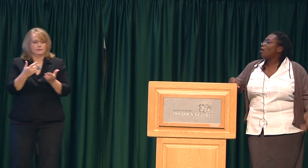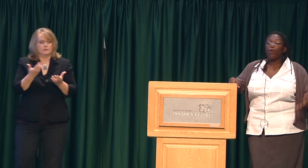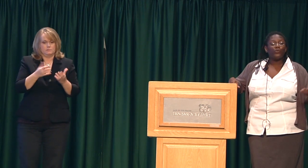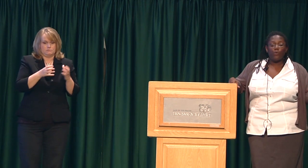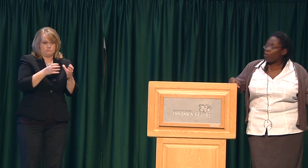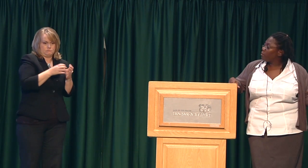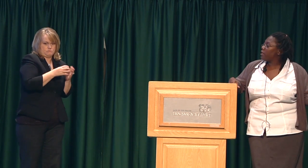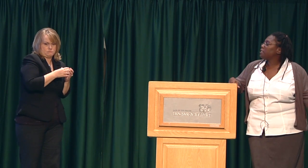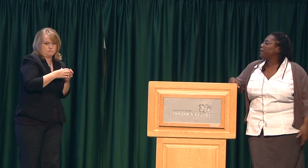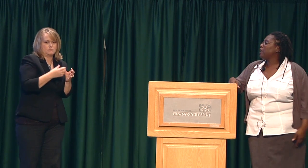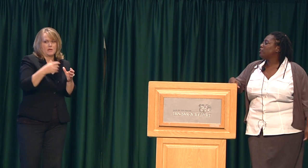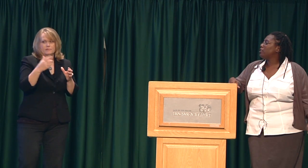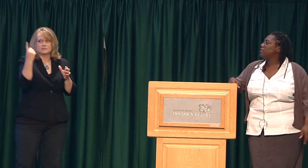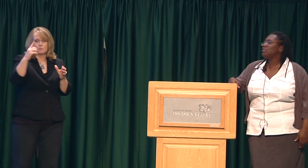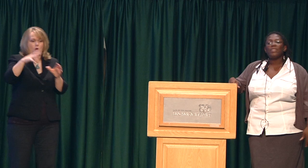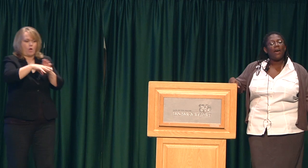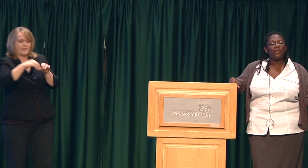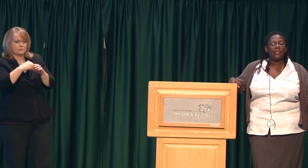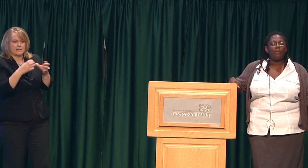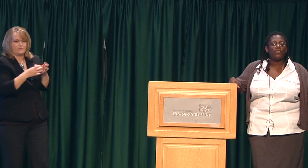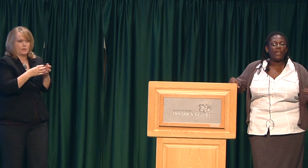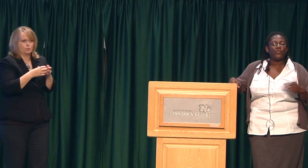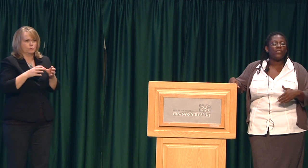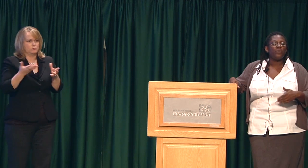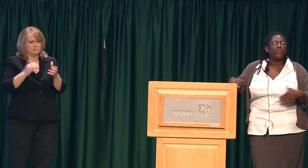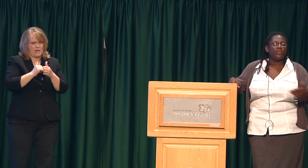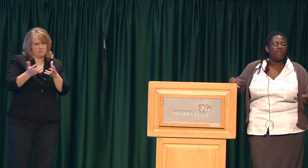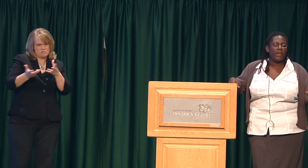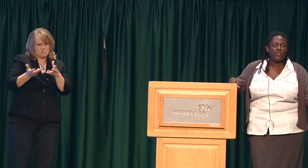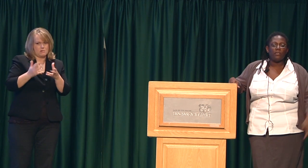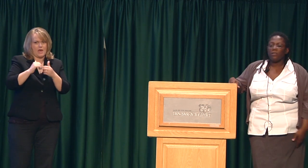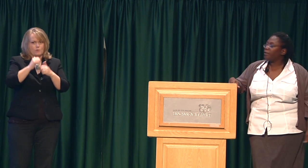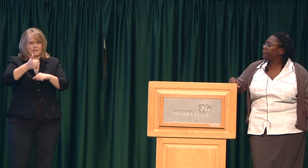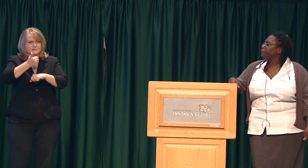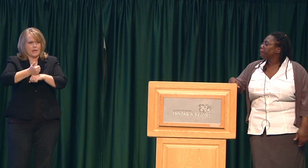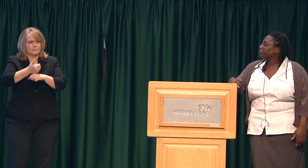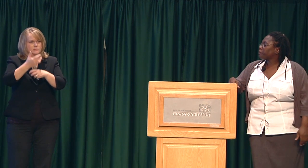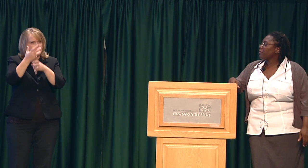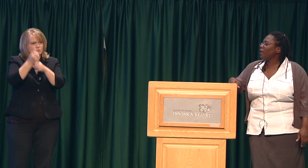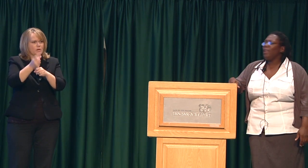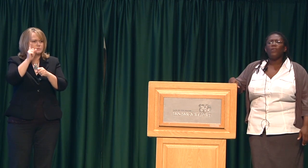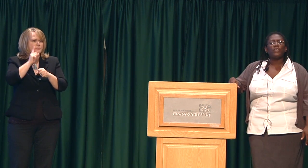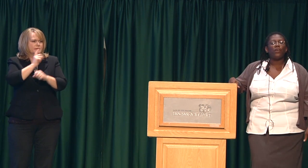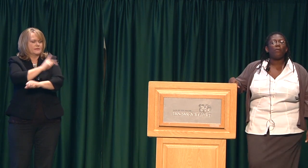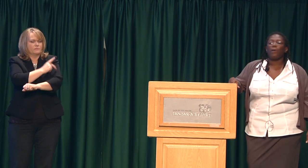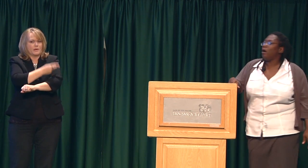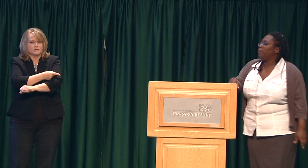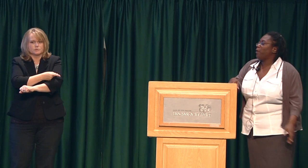and cultural norms and expectations and just how to establish that trust with your deaf patient. And then